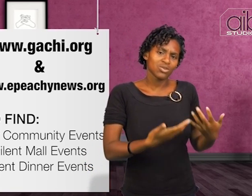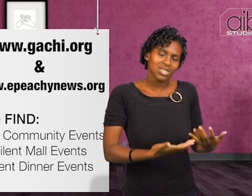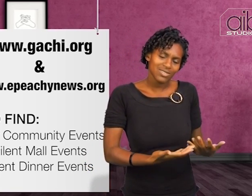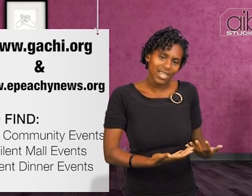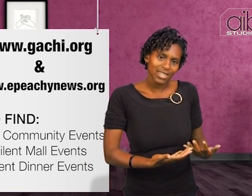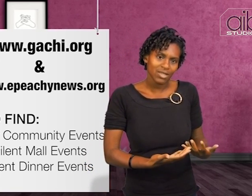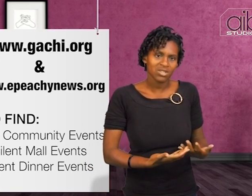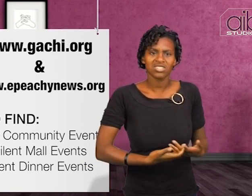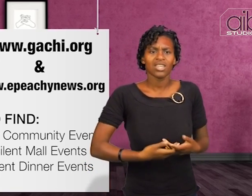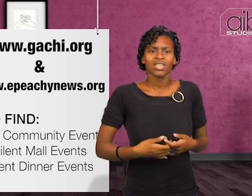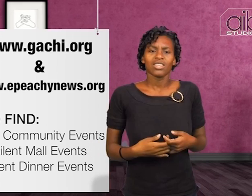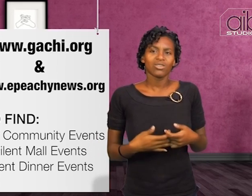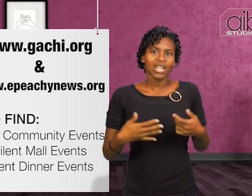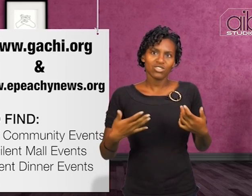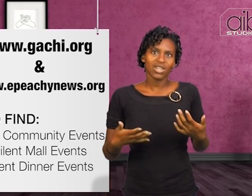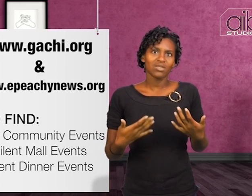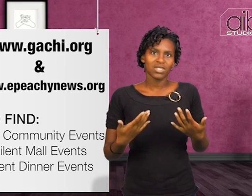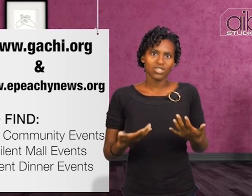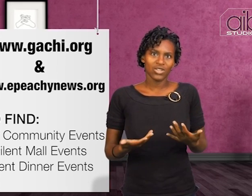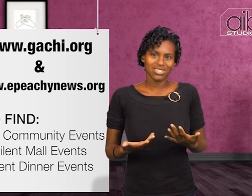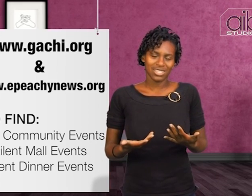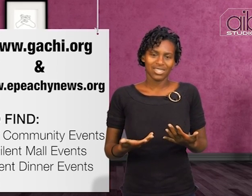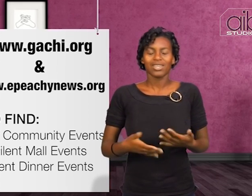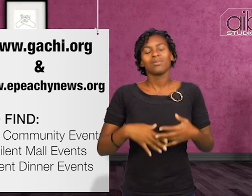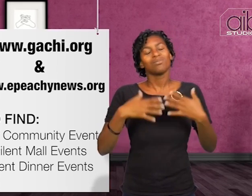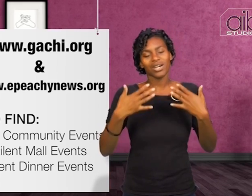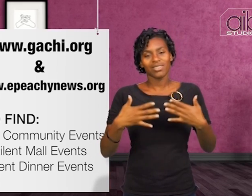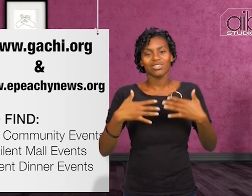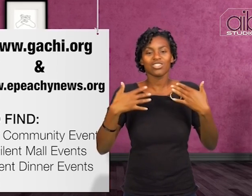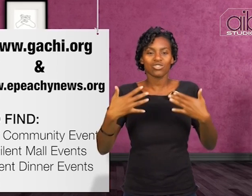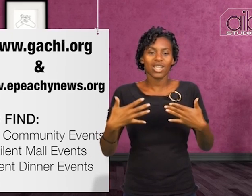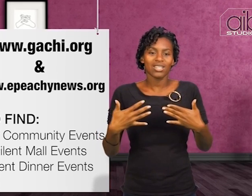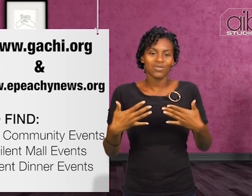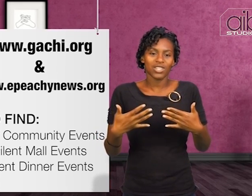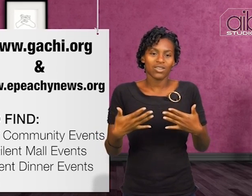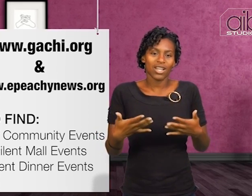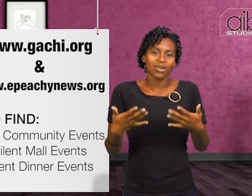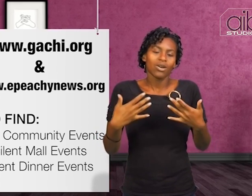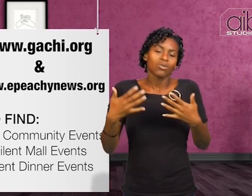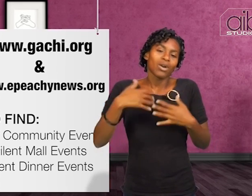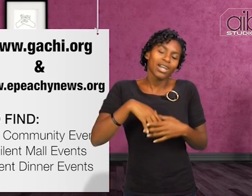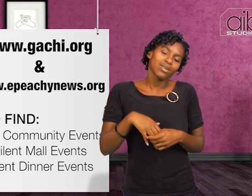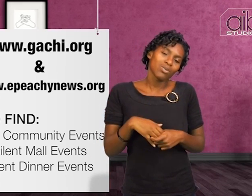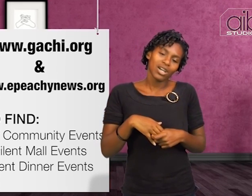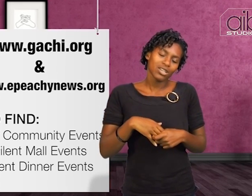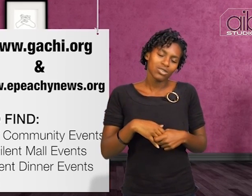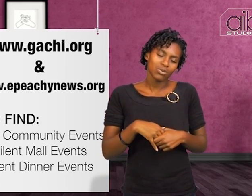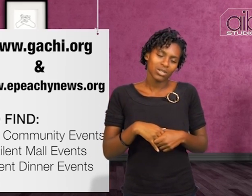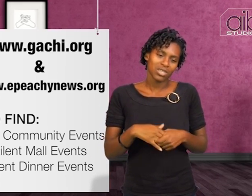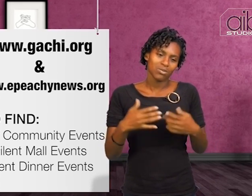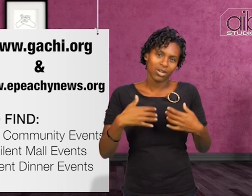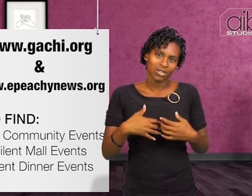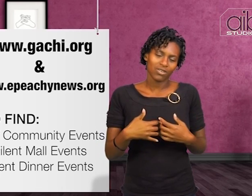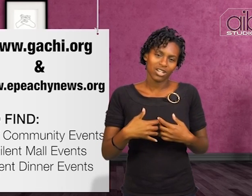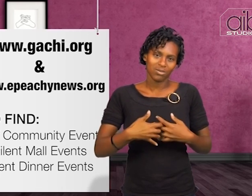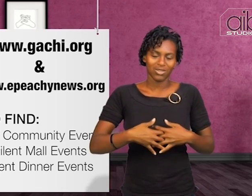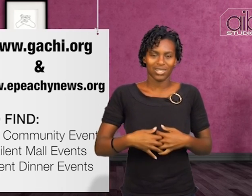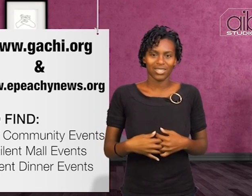doing sign language? They're not trying to be noisy, but they're just trying to figure out why are you want to be a part of our community.